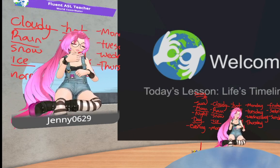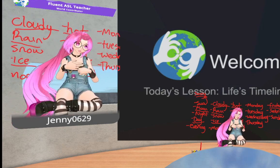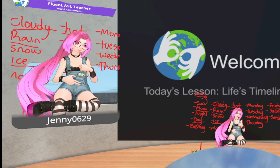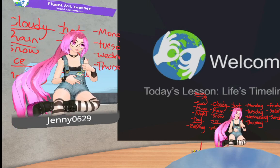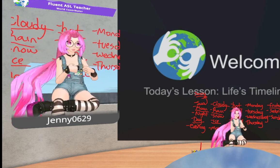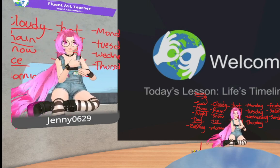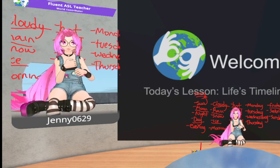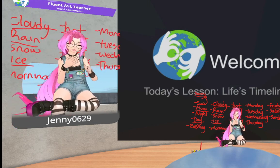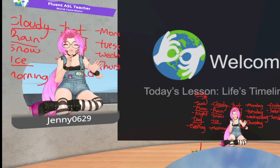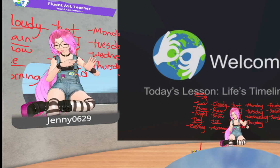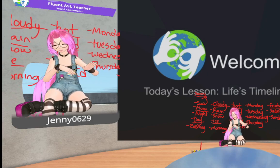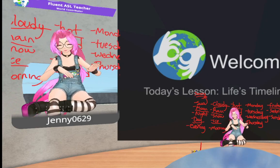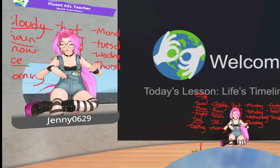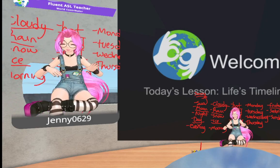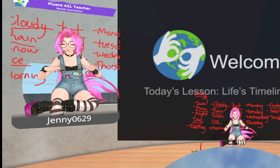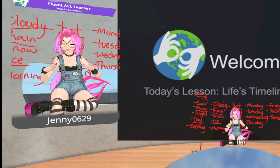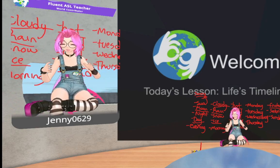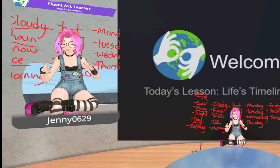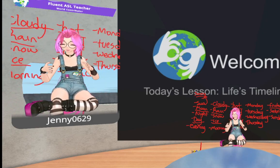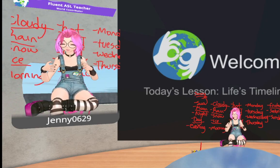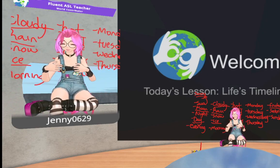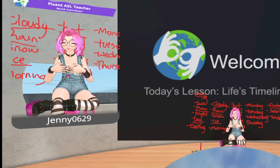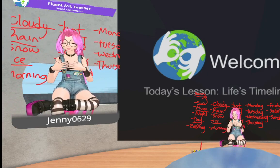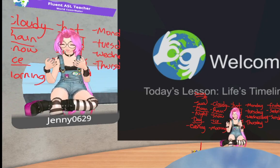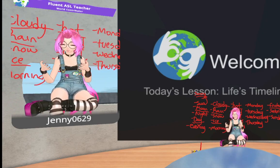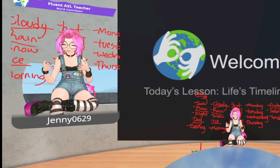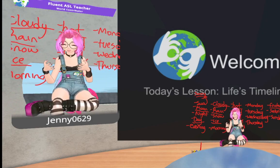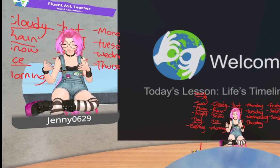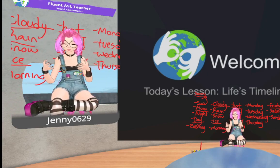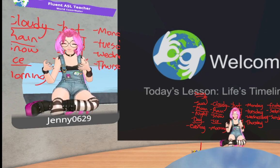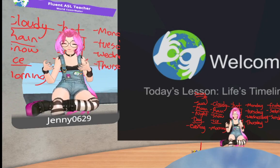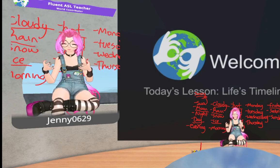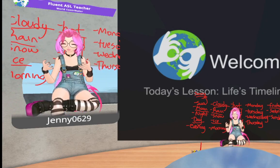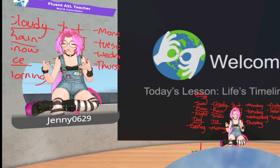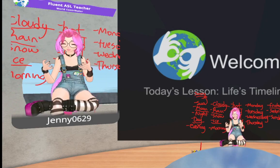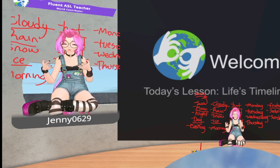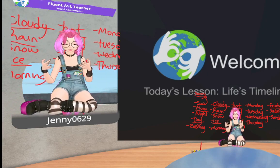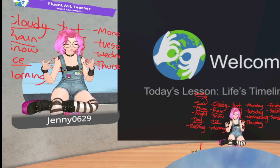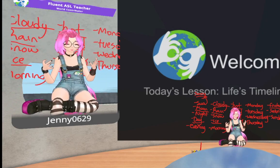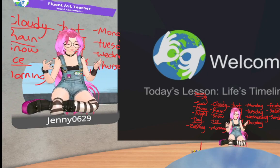not, because you're still doing it. Well, but whatever. Like stuff like that. It's quantities.